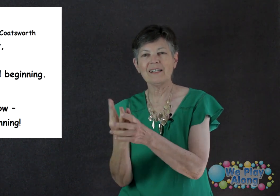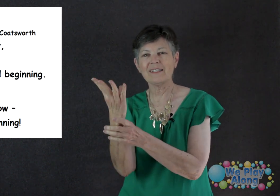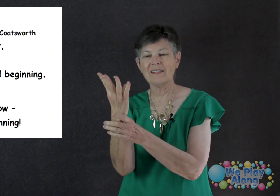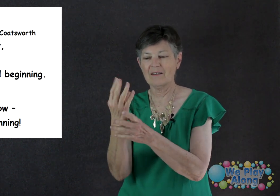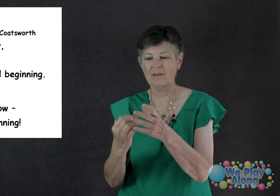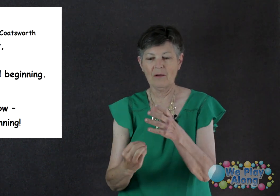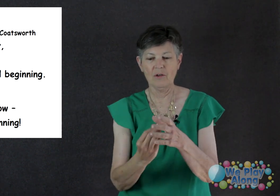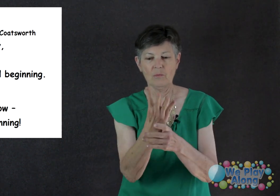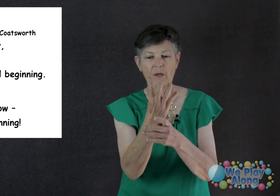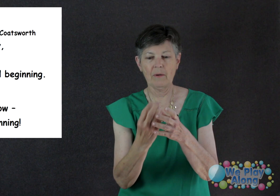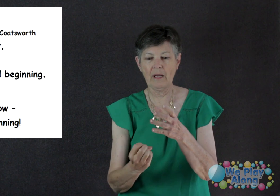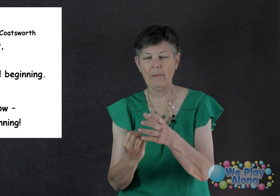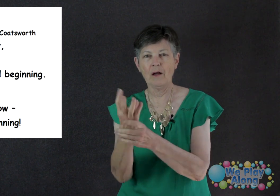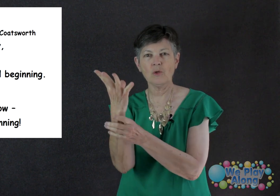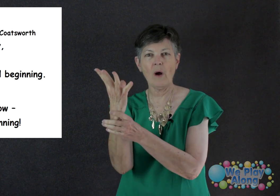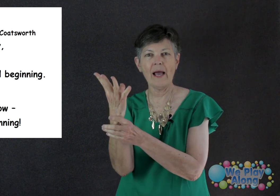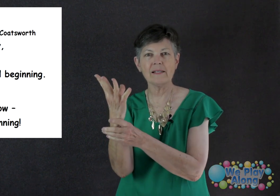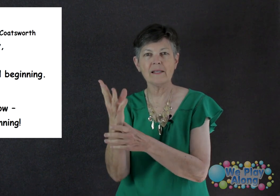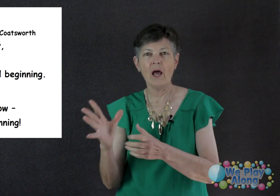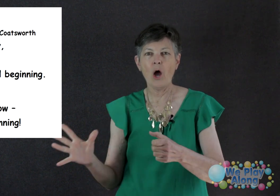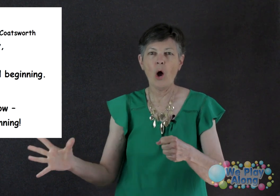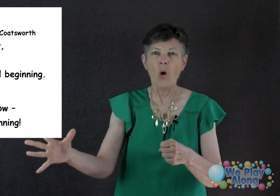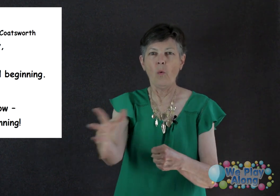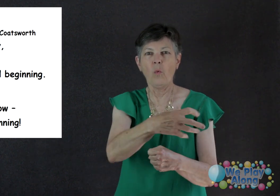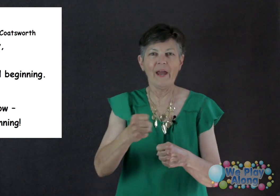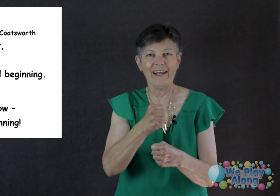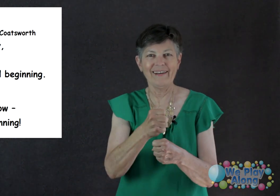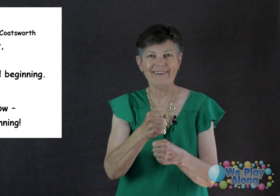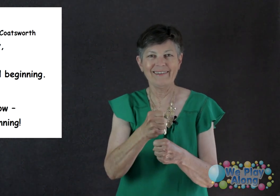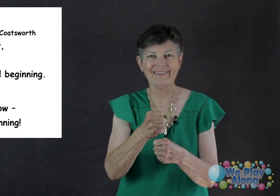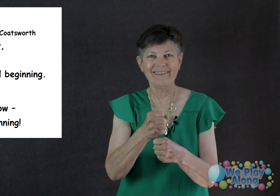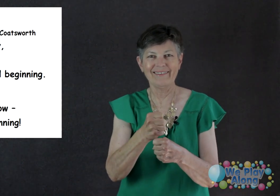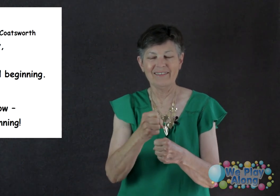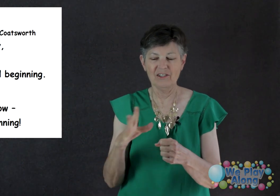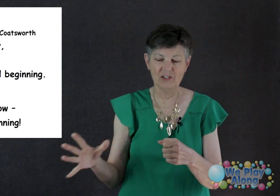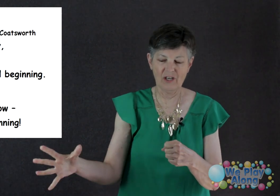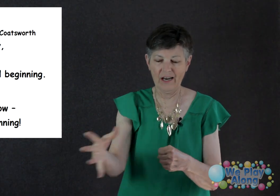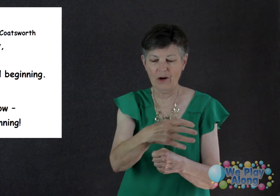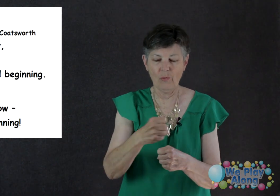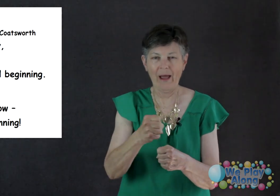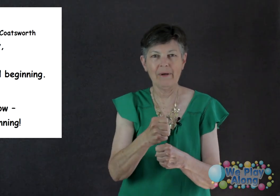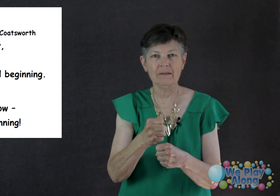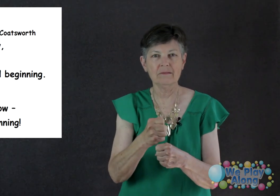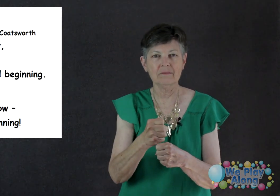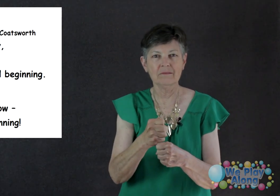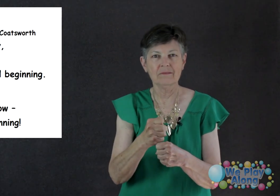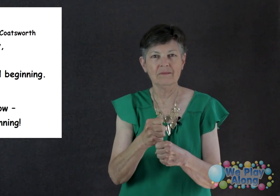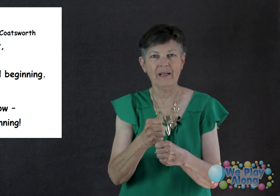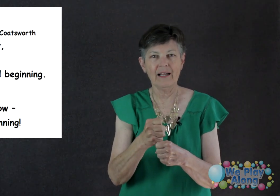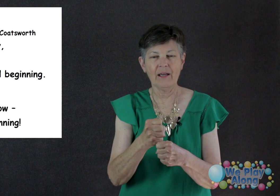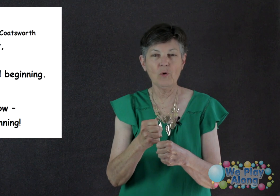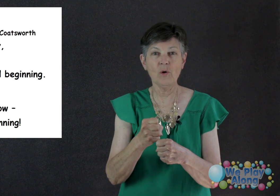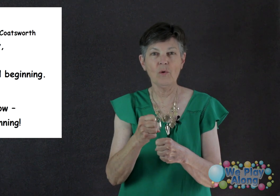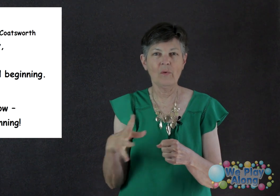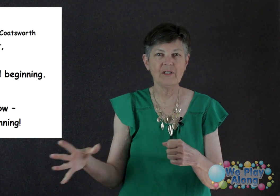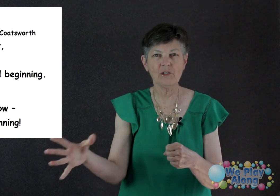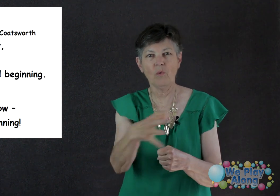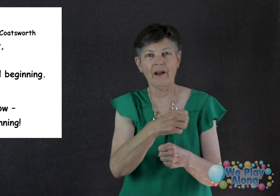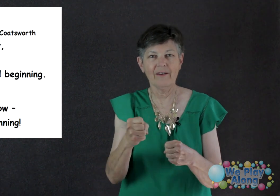springs. We come out twice, winning. You just kind of grab it. Okay, like, woohoo, we just won,